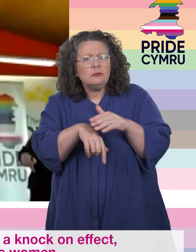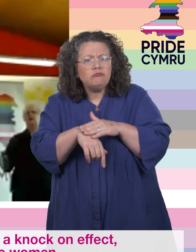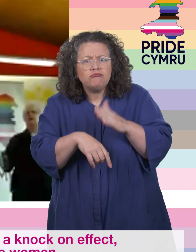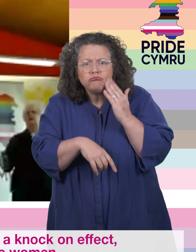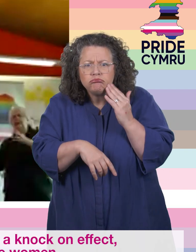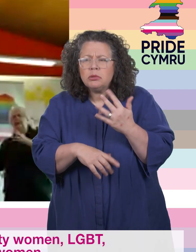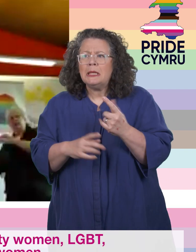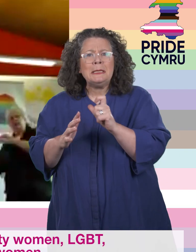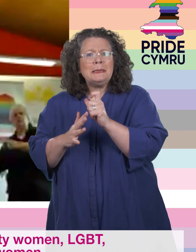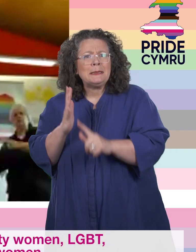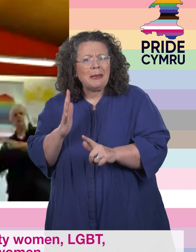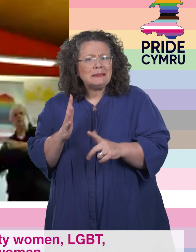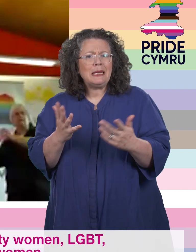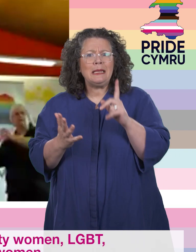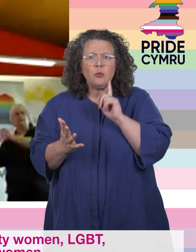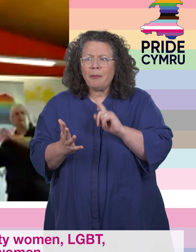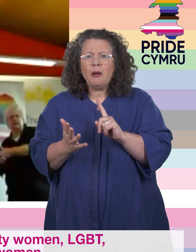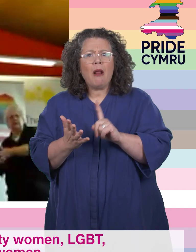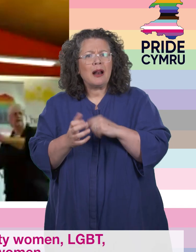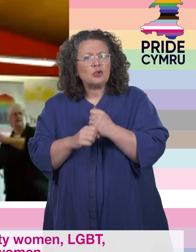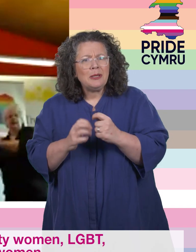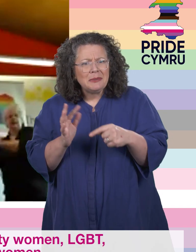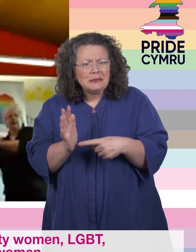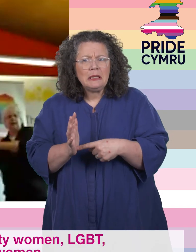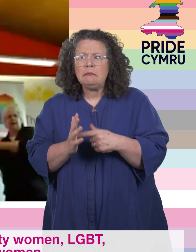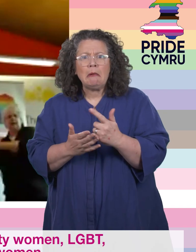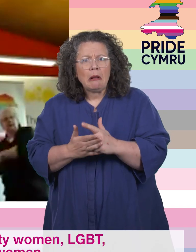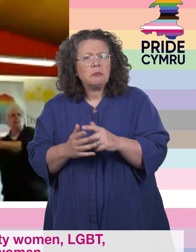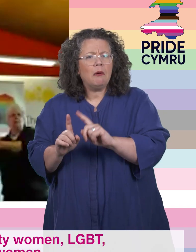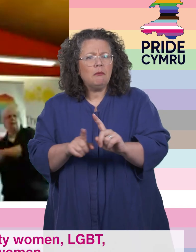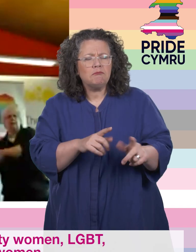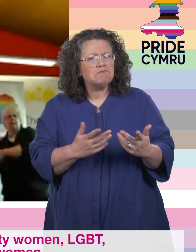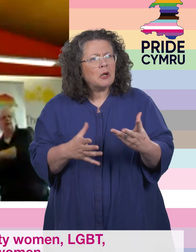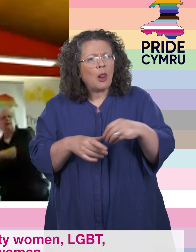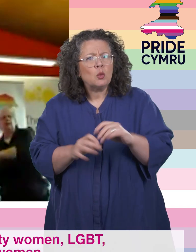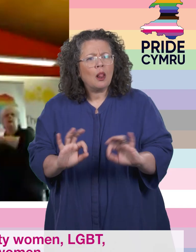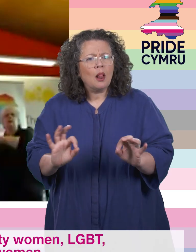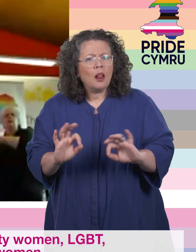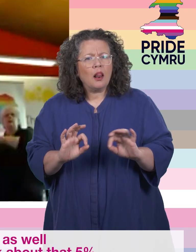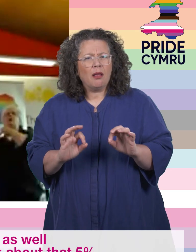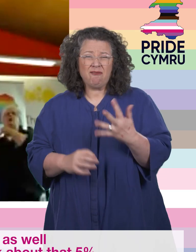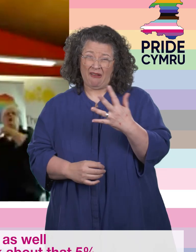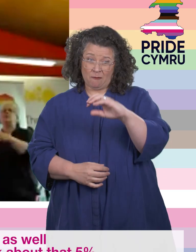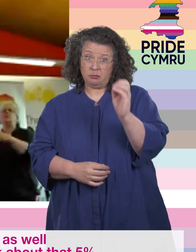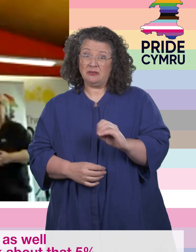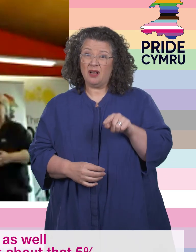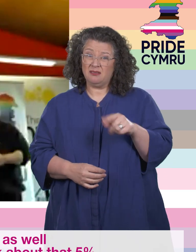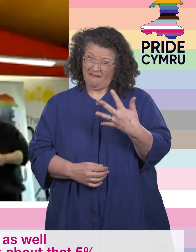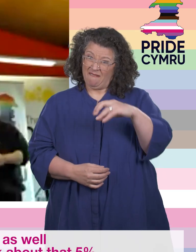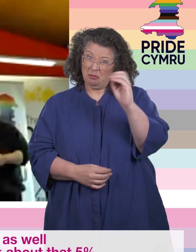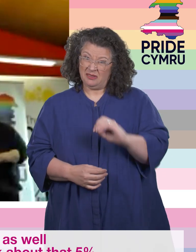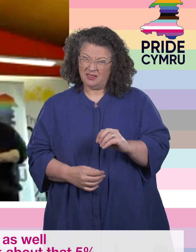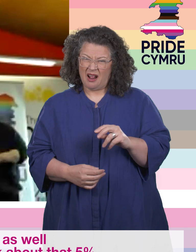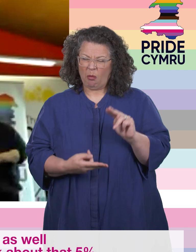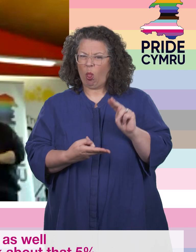diverse women, ethnic diversity women, disability women, LGBT lesbian women, trans women are not being included as